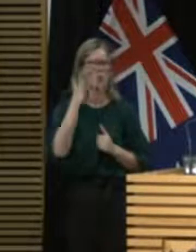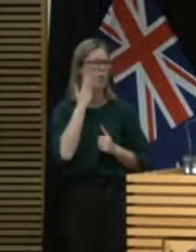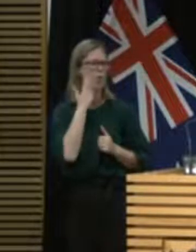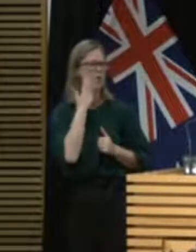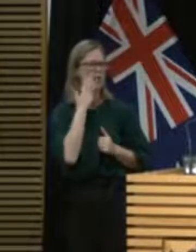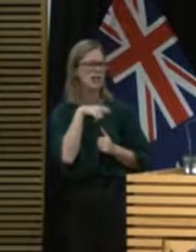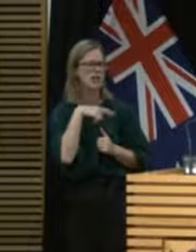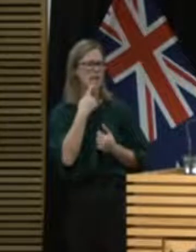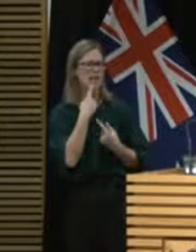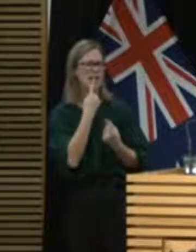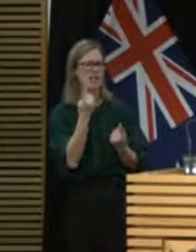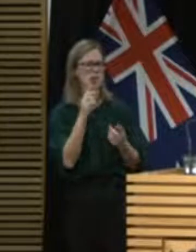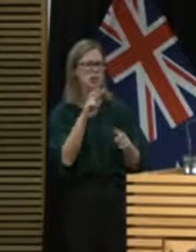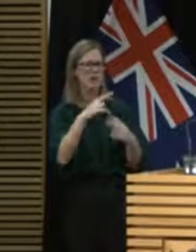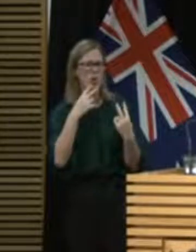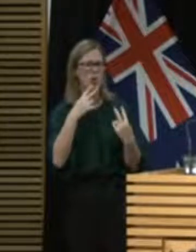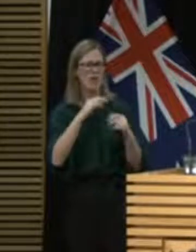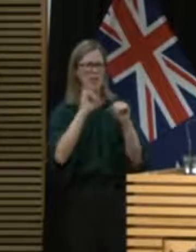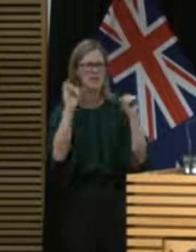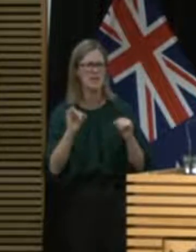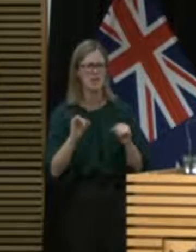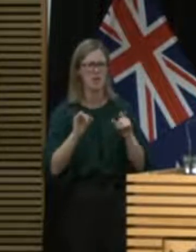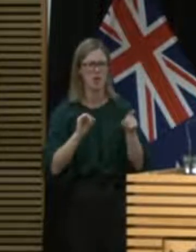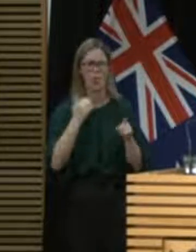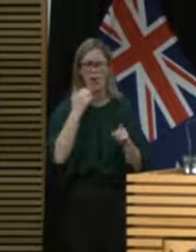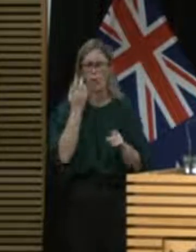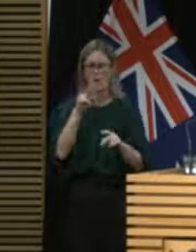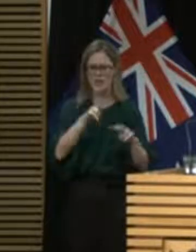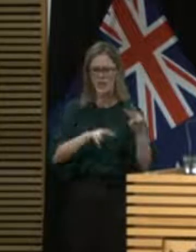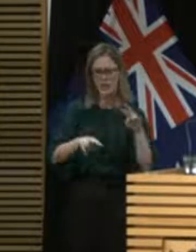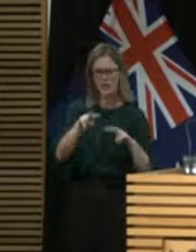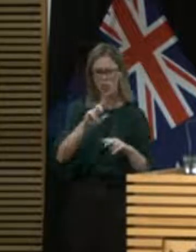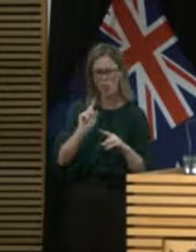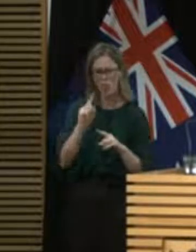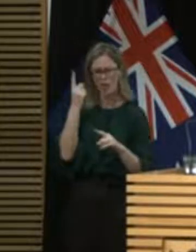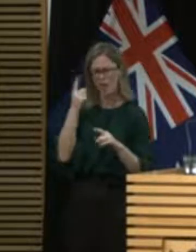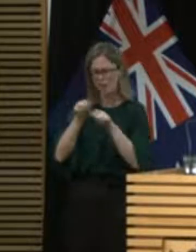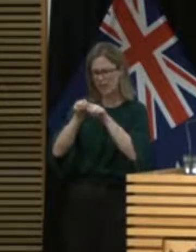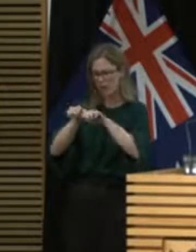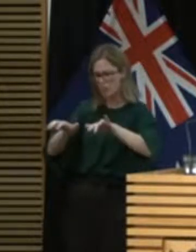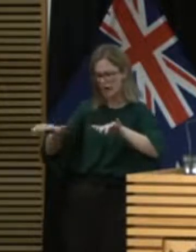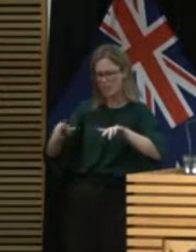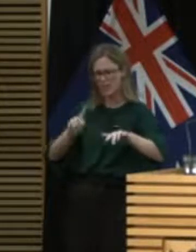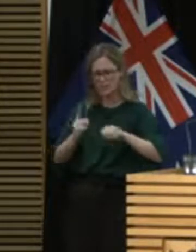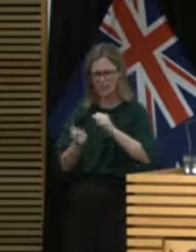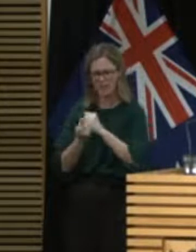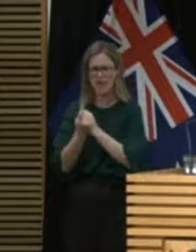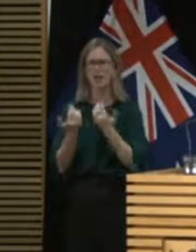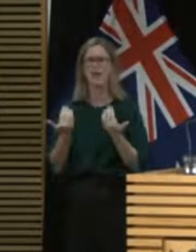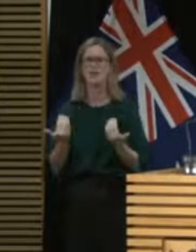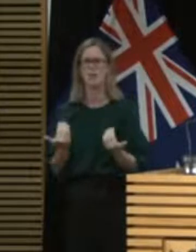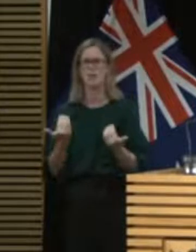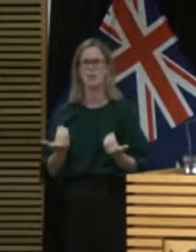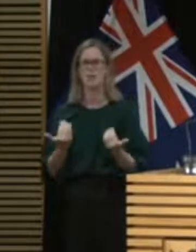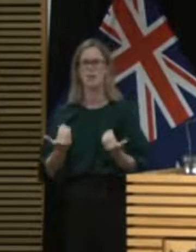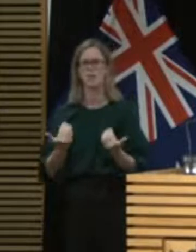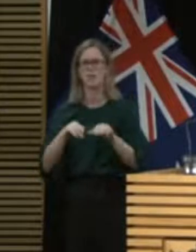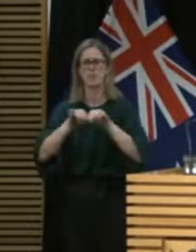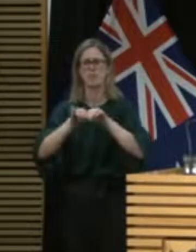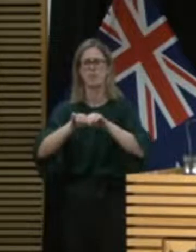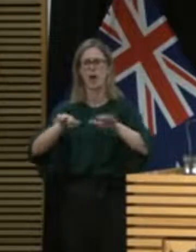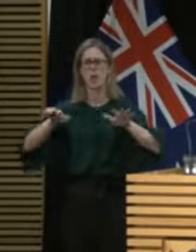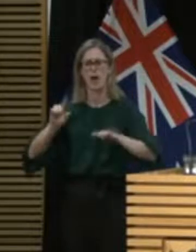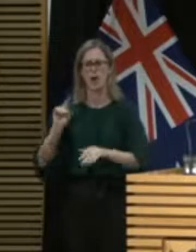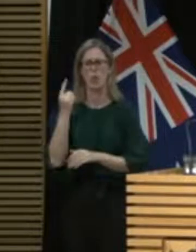Expect the next sort of review on So we're constantly assessing against the outbreak. What we're seeing at the moment with the